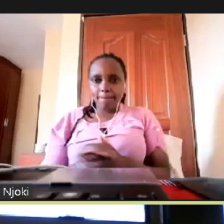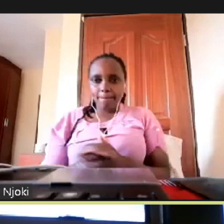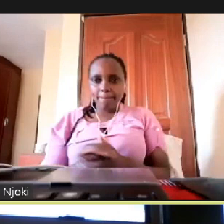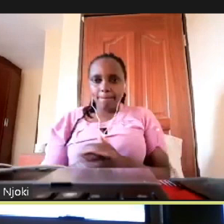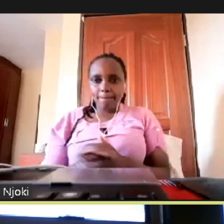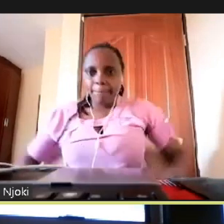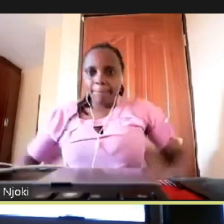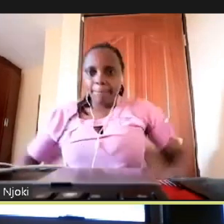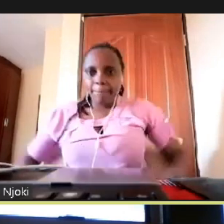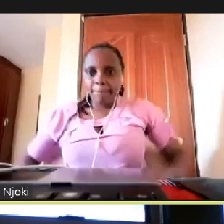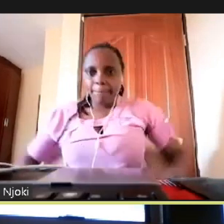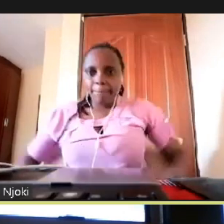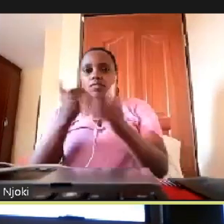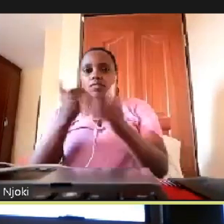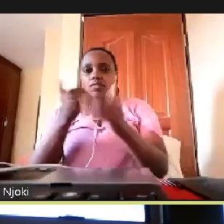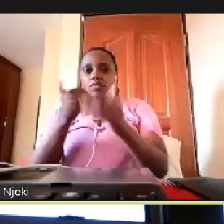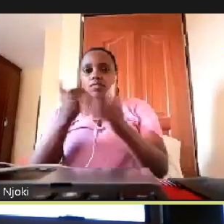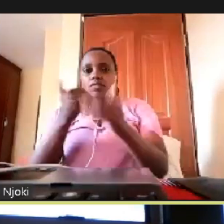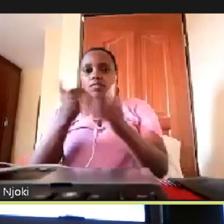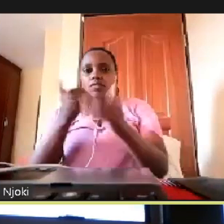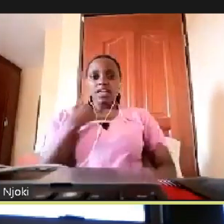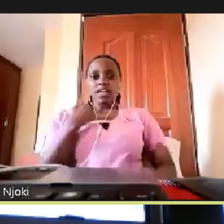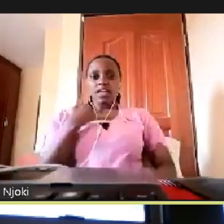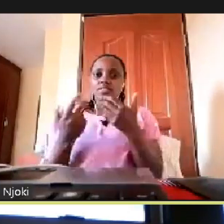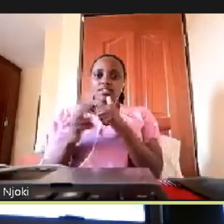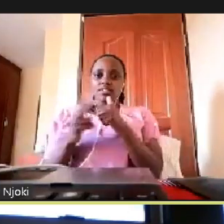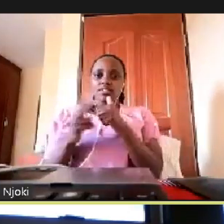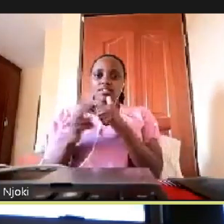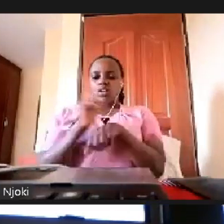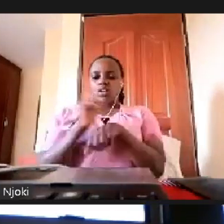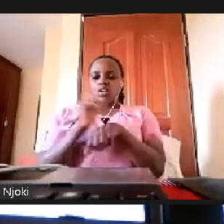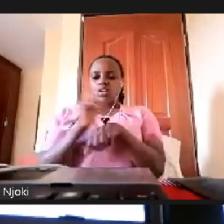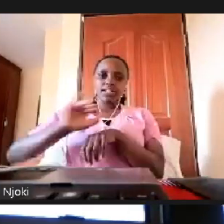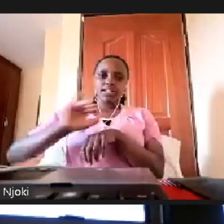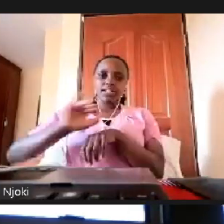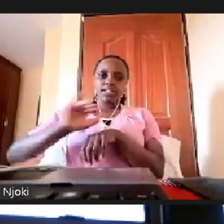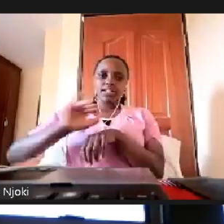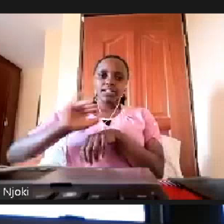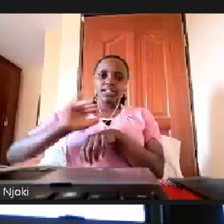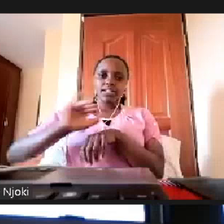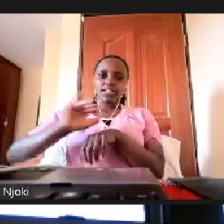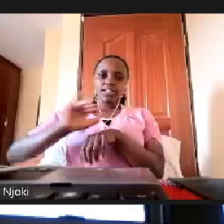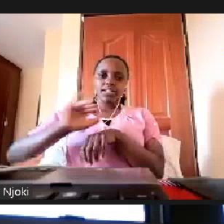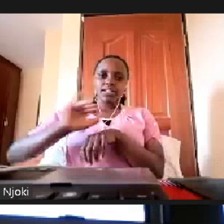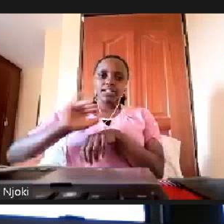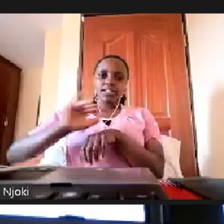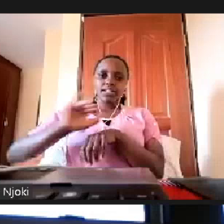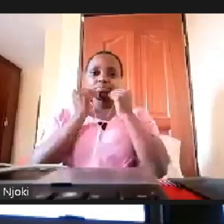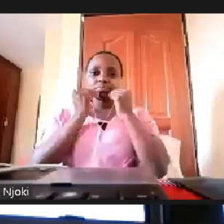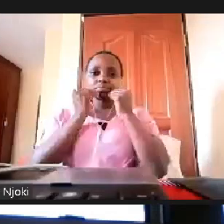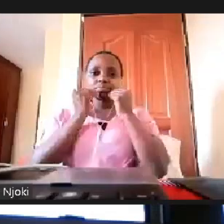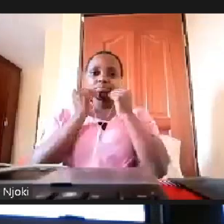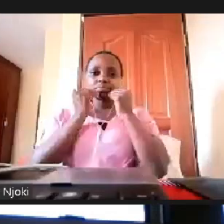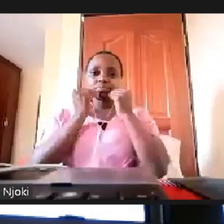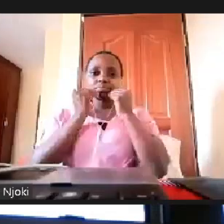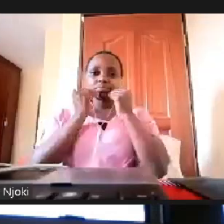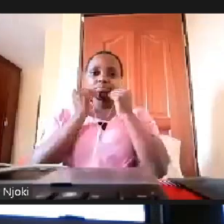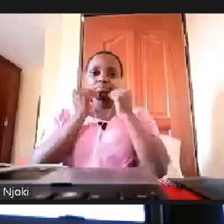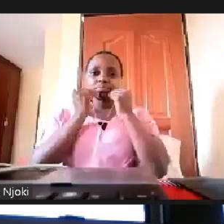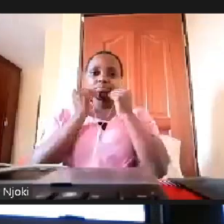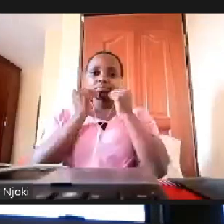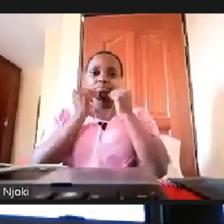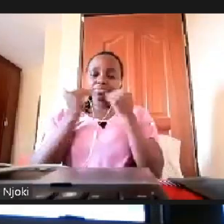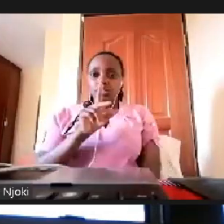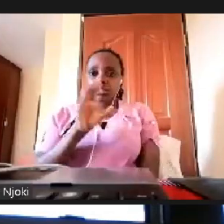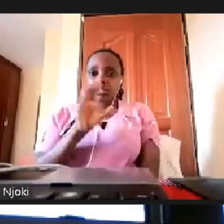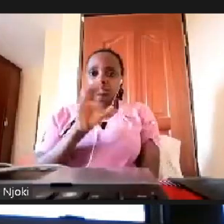As you had shared that we only had a minute left. Yeah. All right, thank you. Thank you so much, Chirwa. I